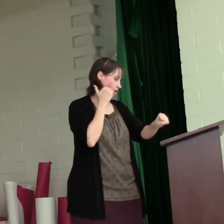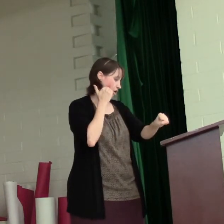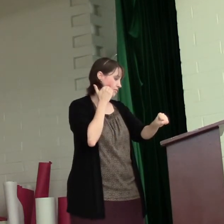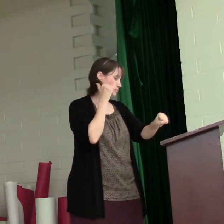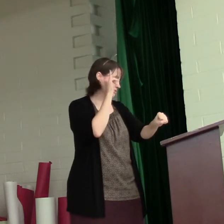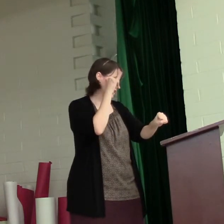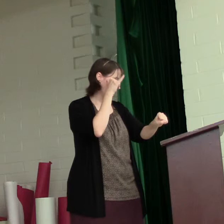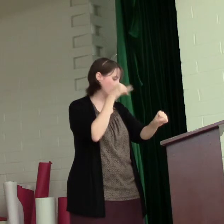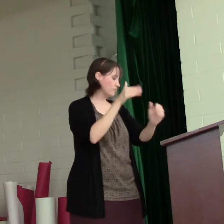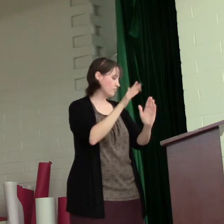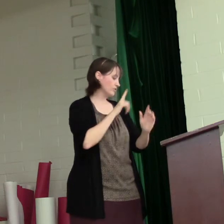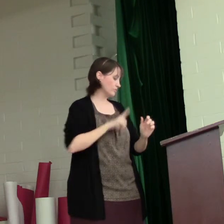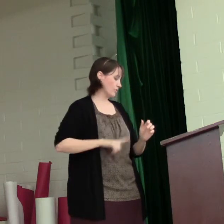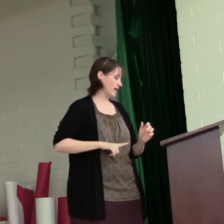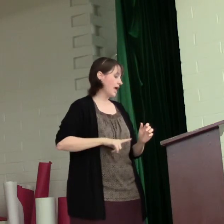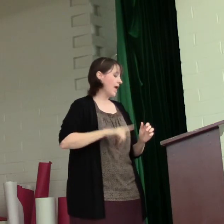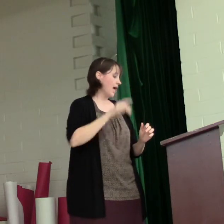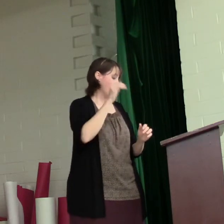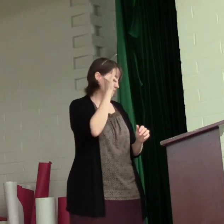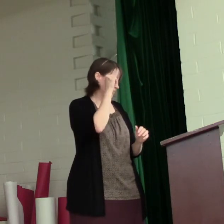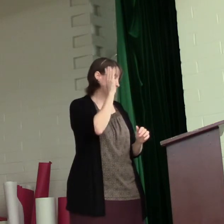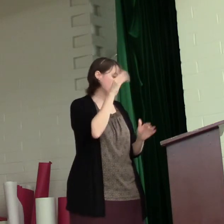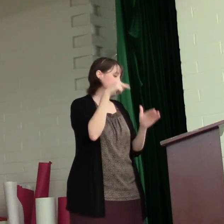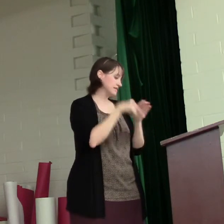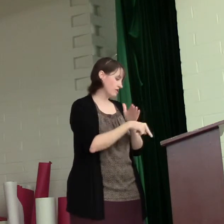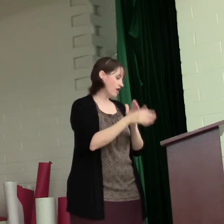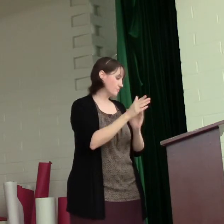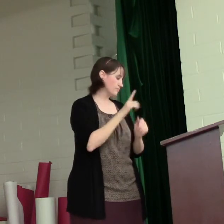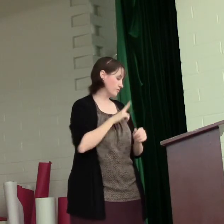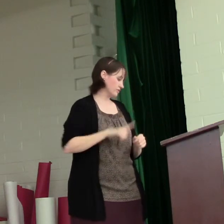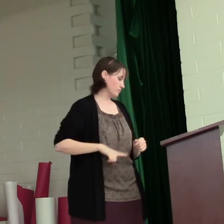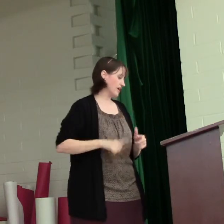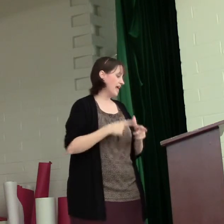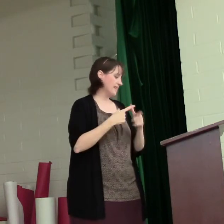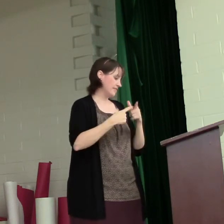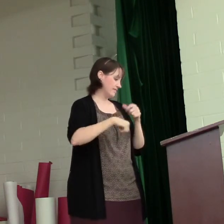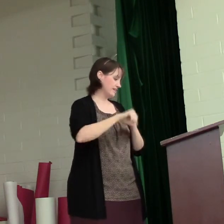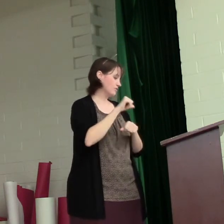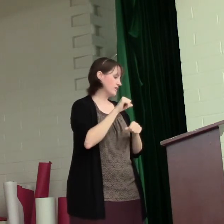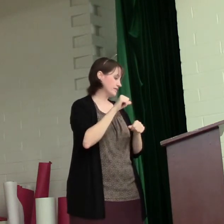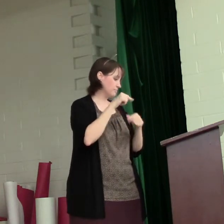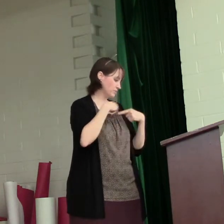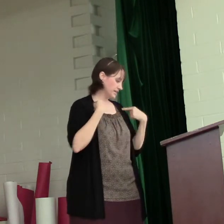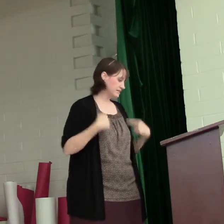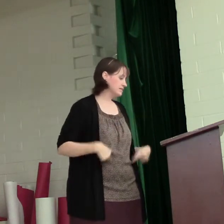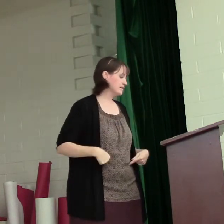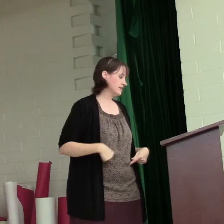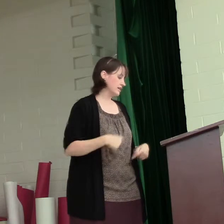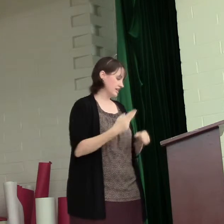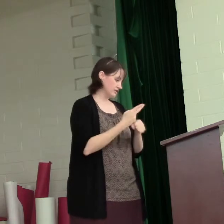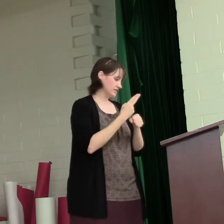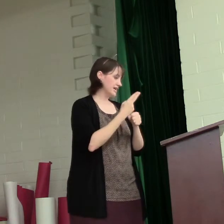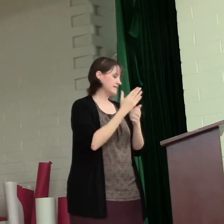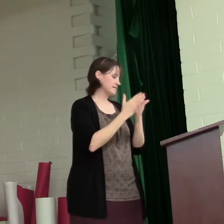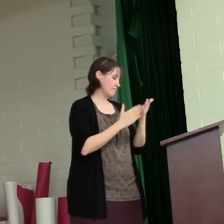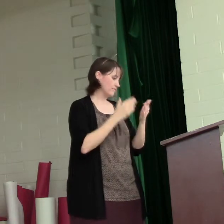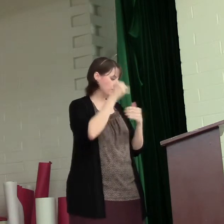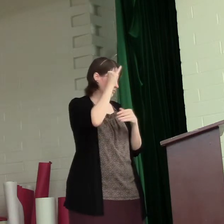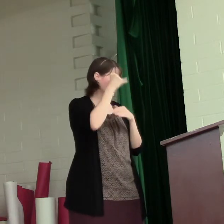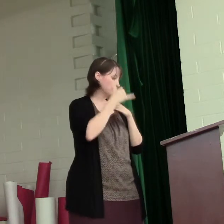on the bull's head before the Lord, and the bull shall be slaughtered before the Lord. Then the anointed priest takes some of the bull's